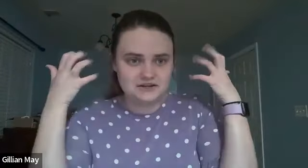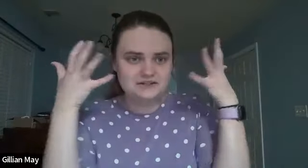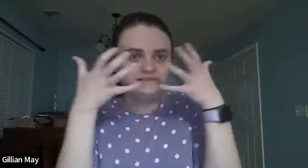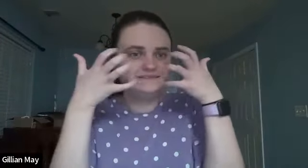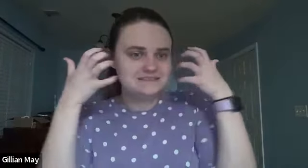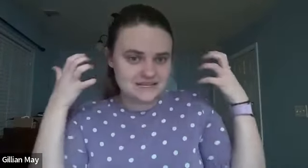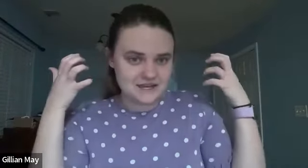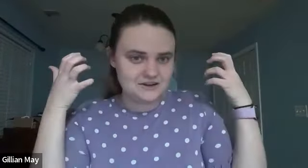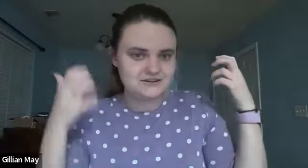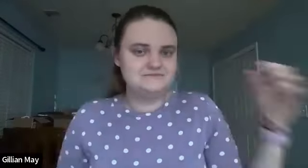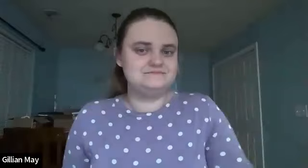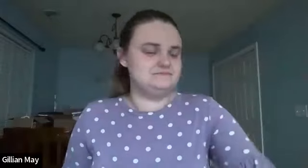Tiger. Tiger.